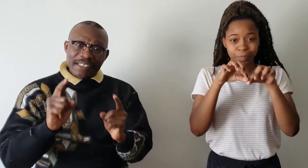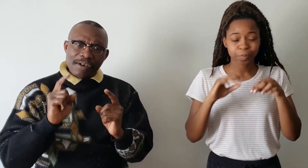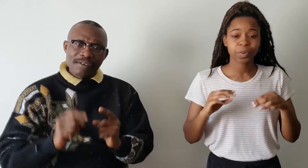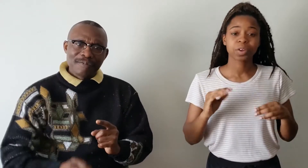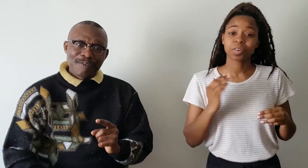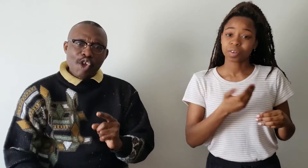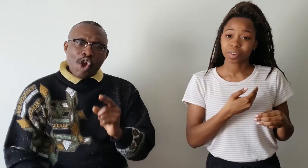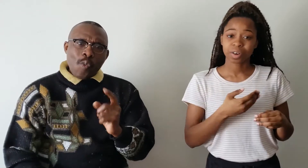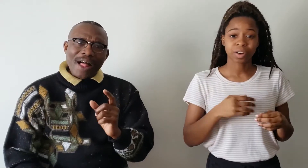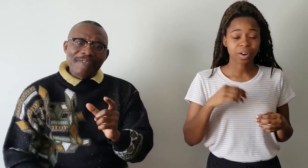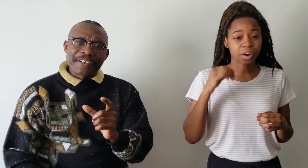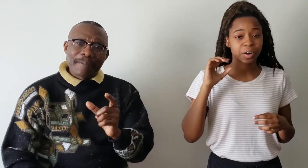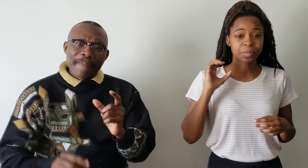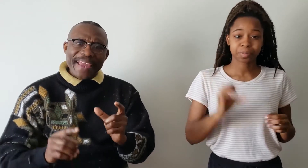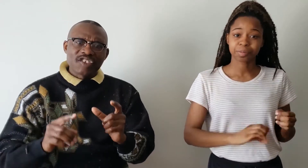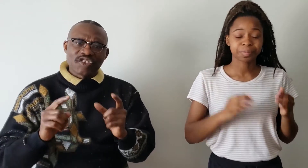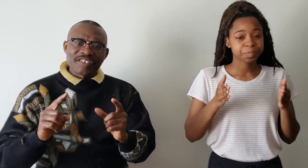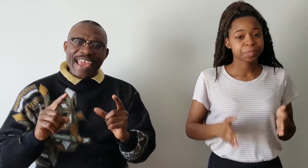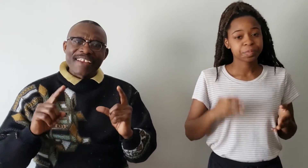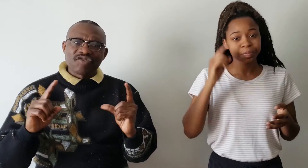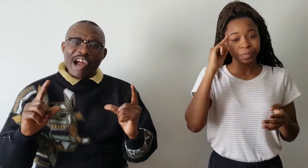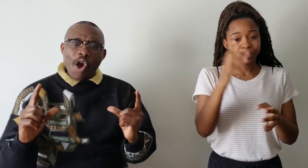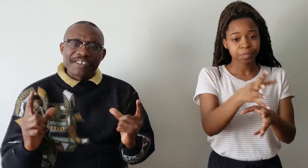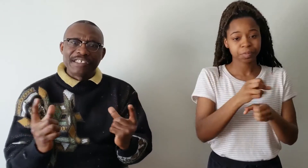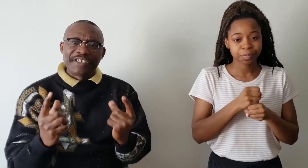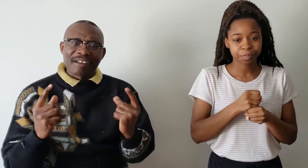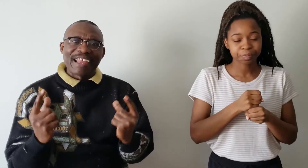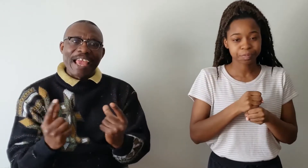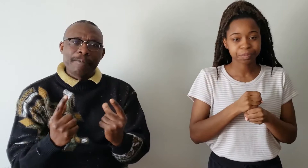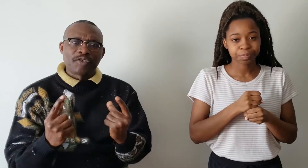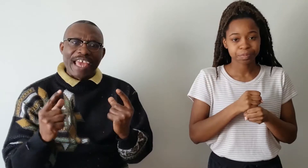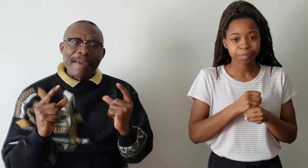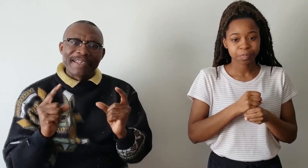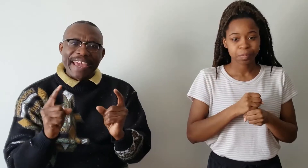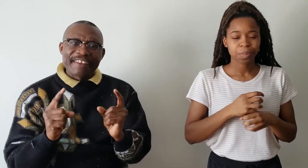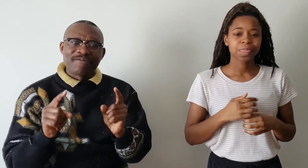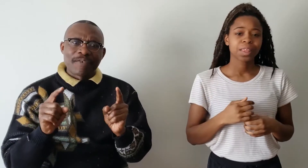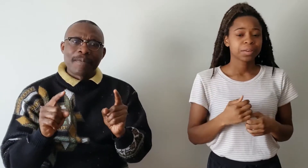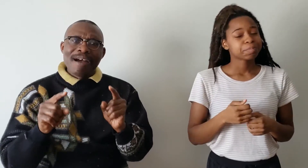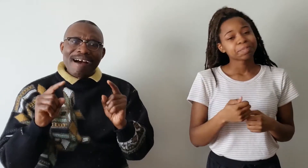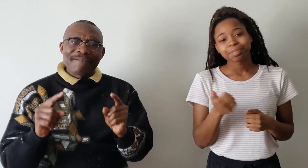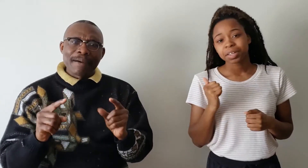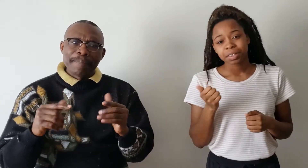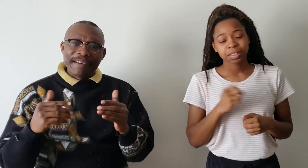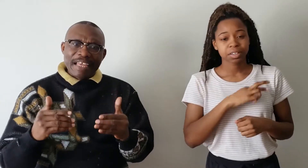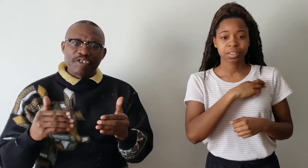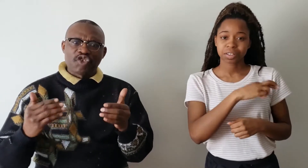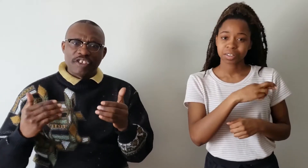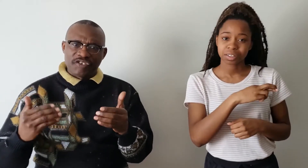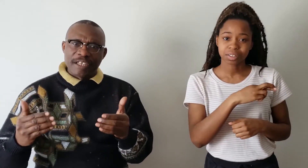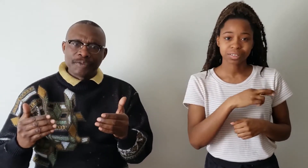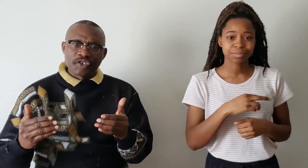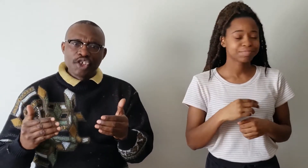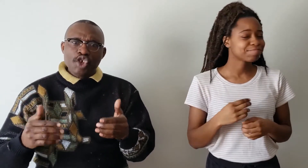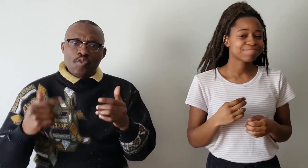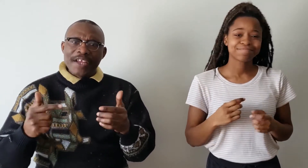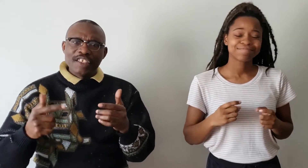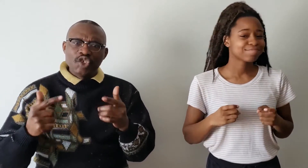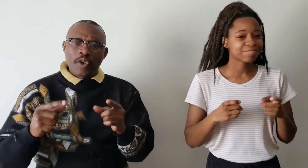know, while there are many such extraordinary claims emanating from other belief systems, when you